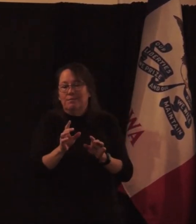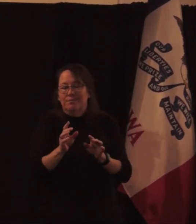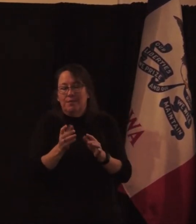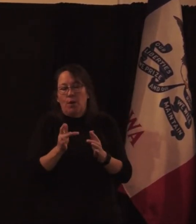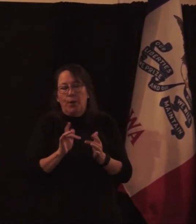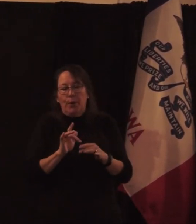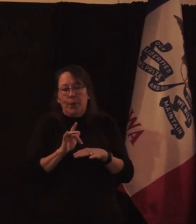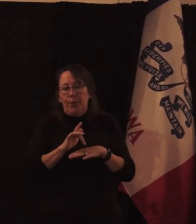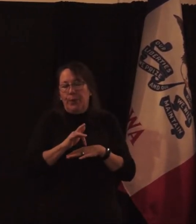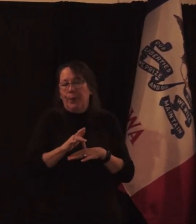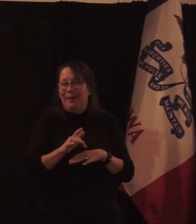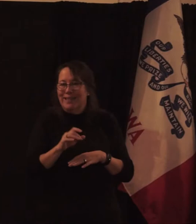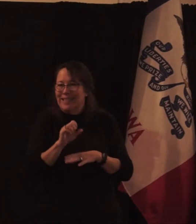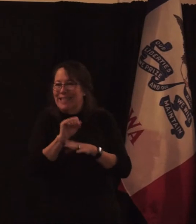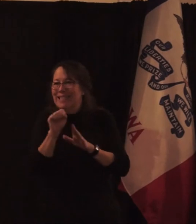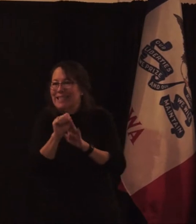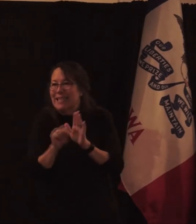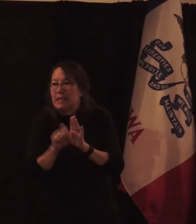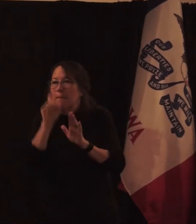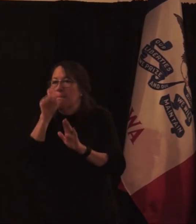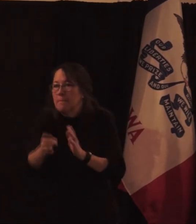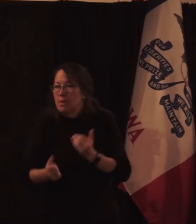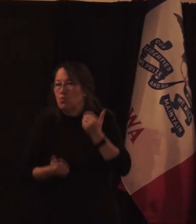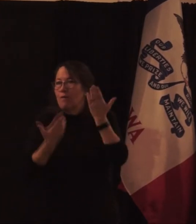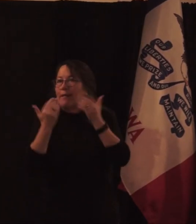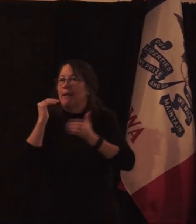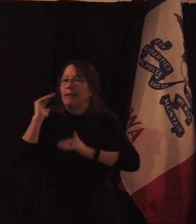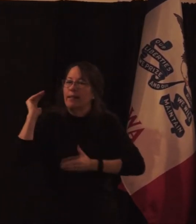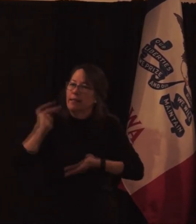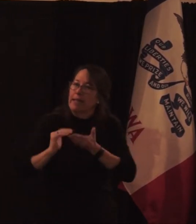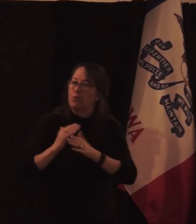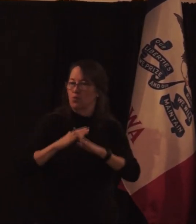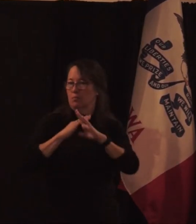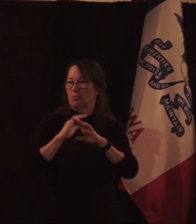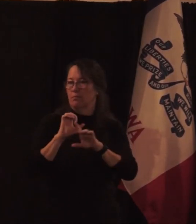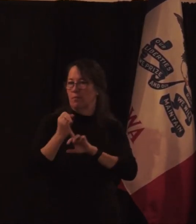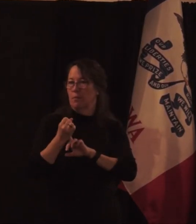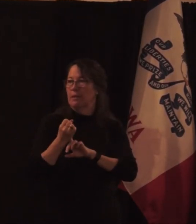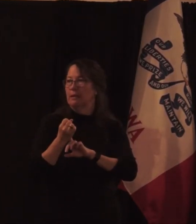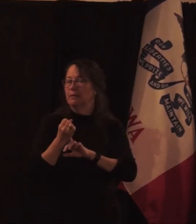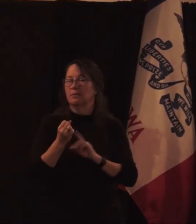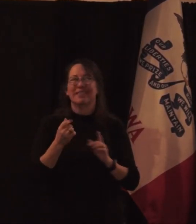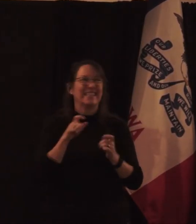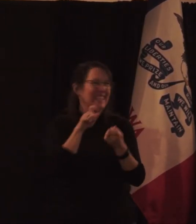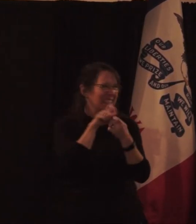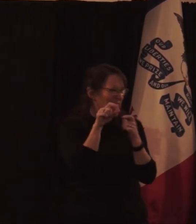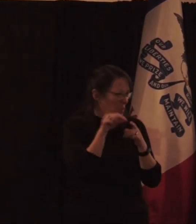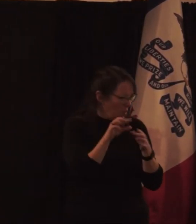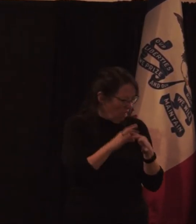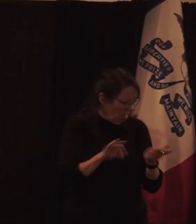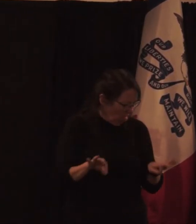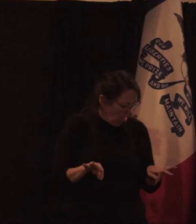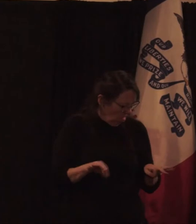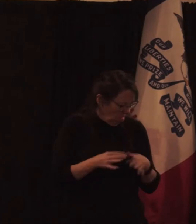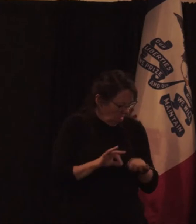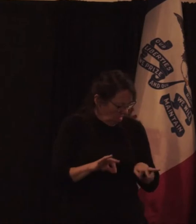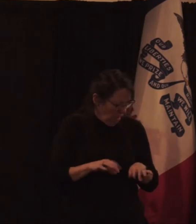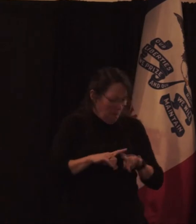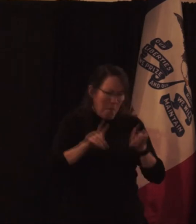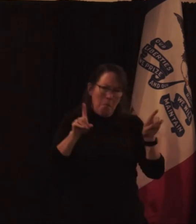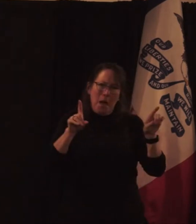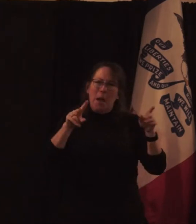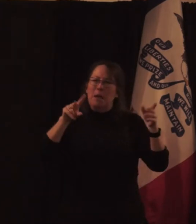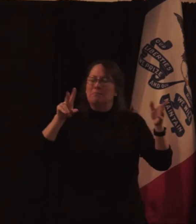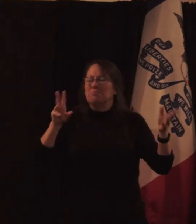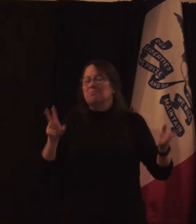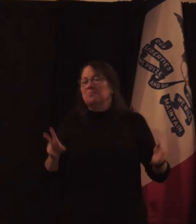there. They said states must provide the least restrictive environment. I don't know the exact language, I don't have it in front of me, but it's sort of